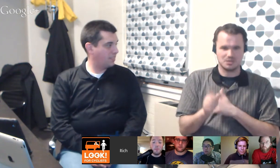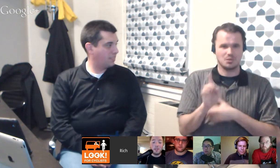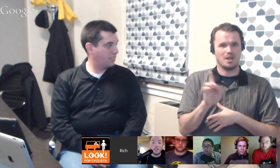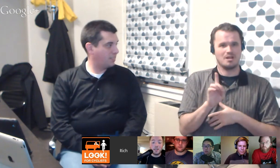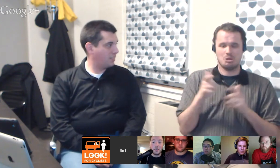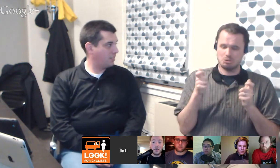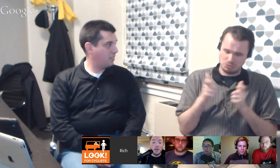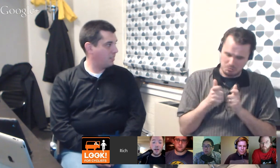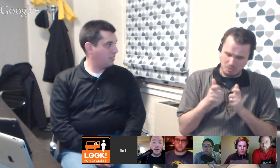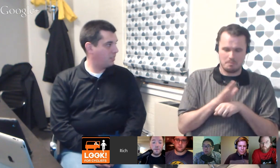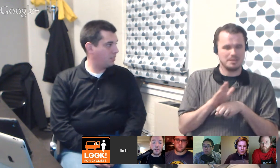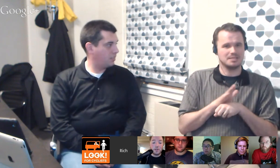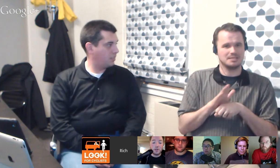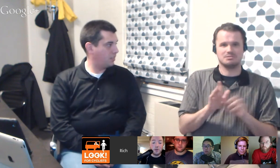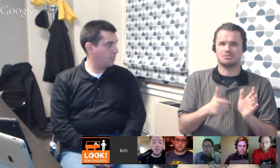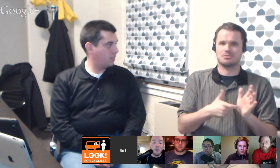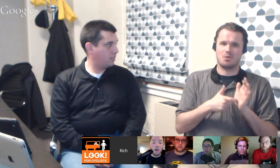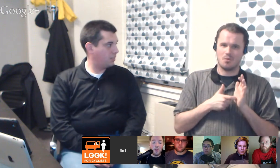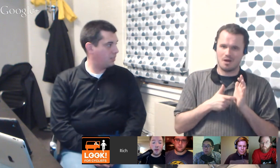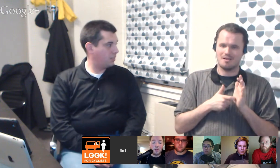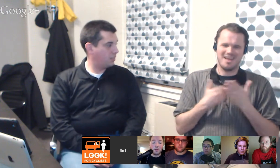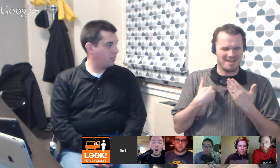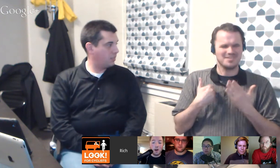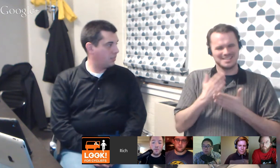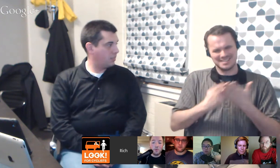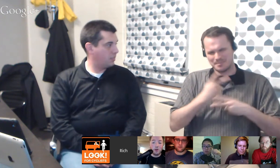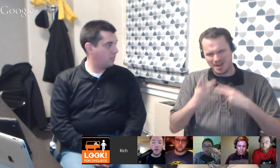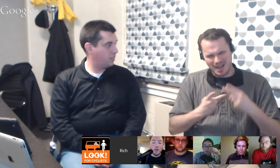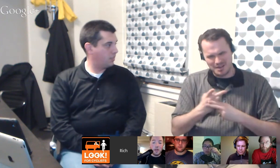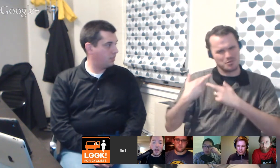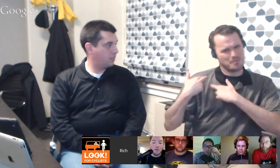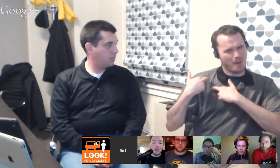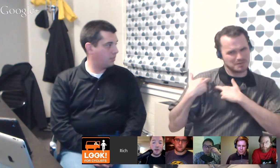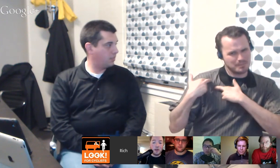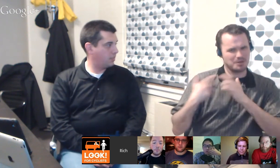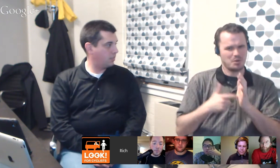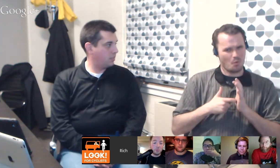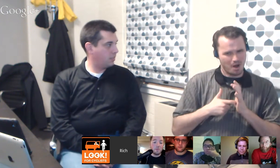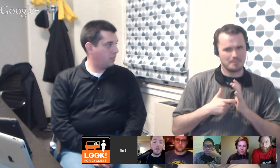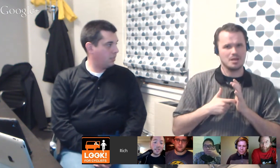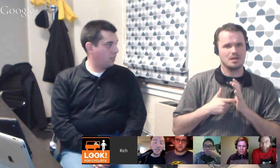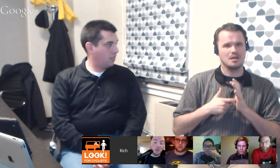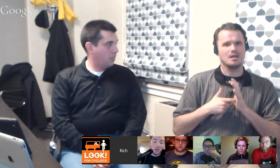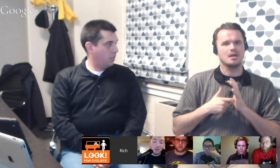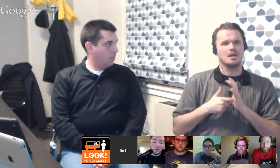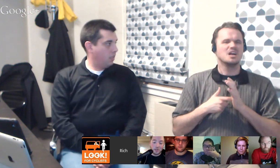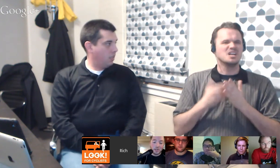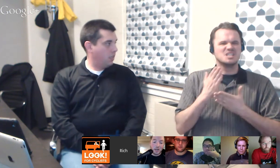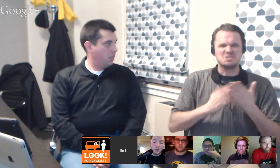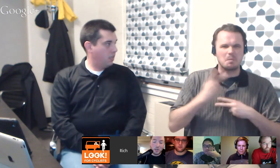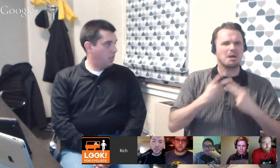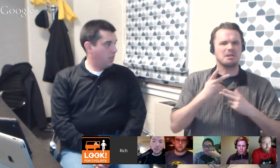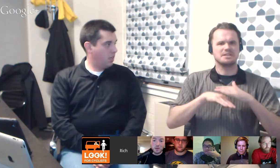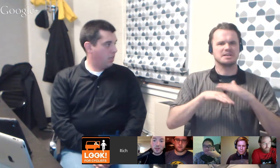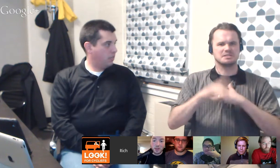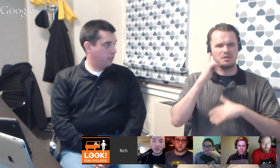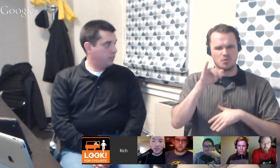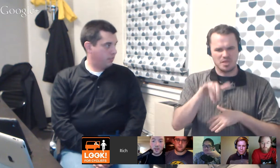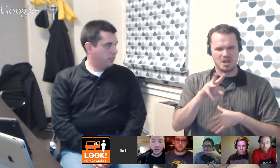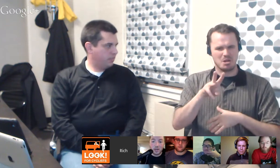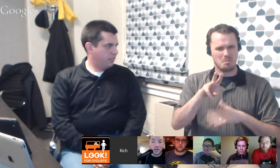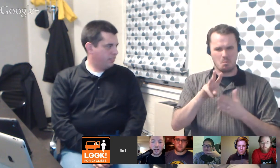small businesses have a certain amount of requirement for having some sort of accessibility for their site. Do you guys know much